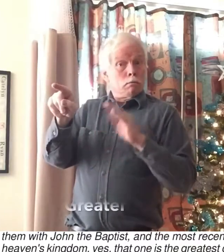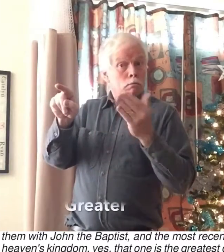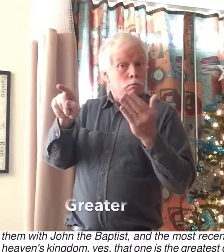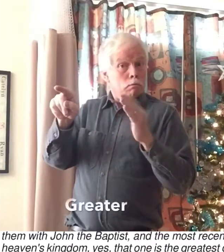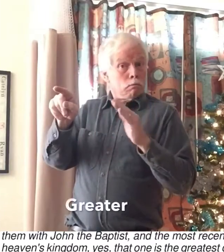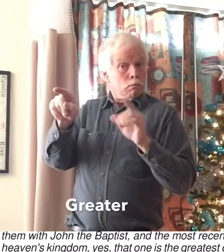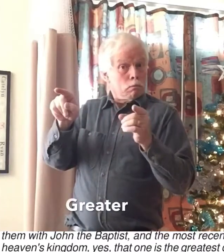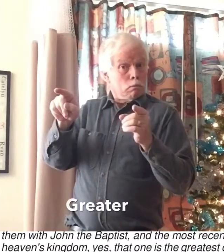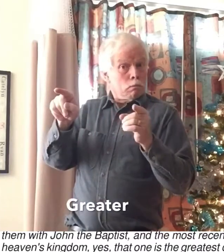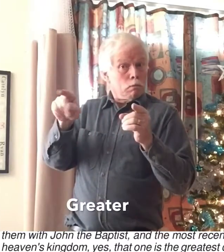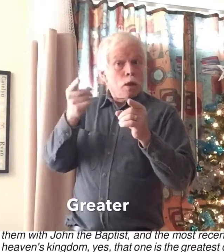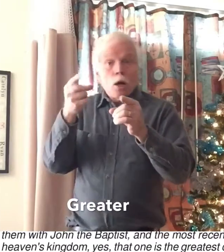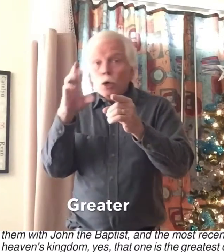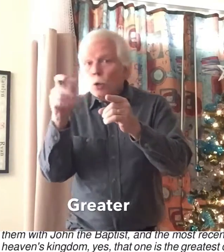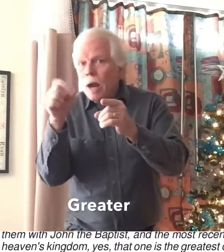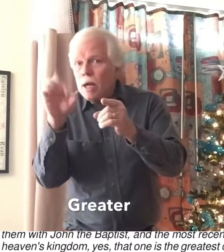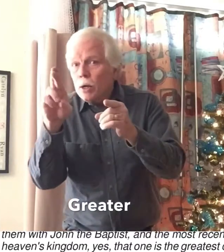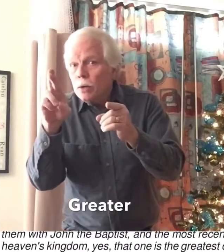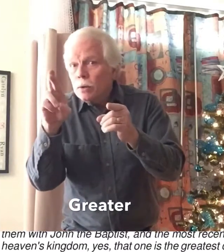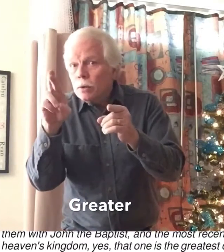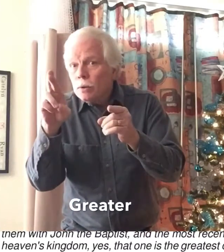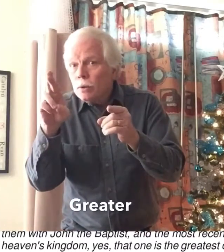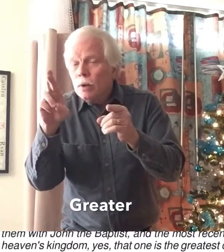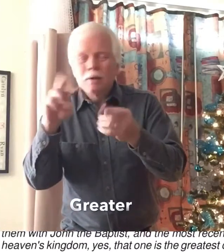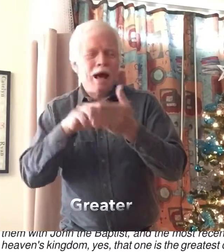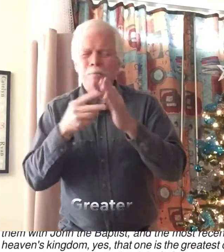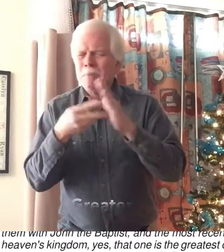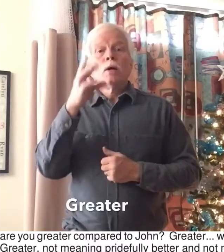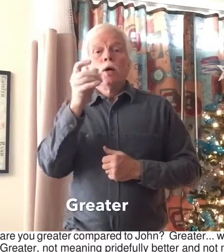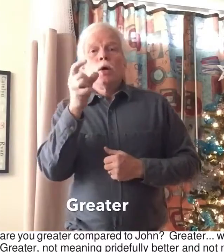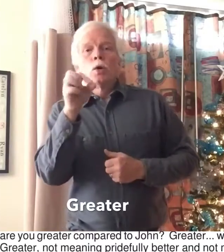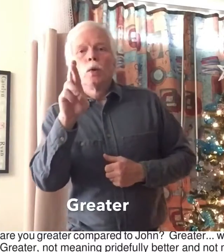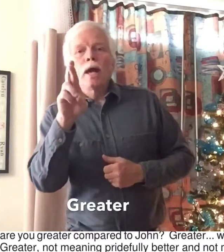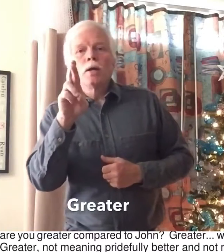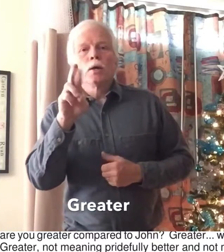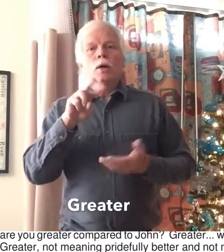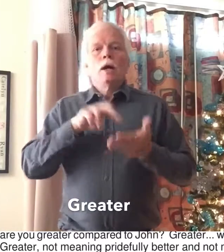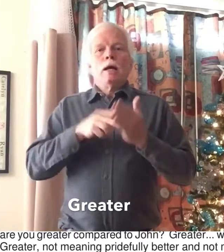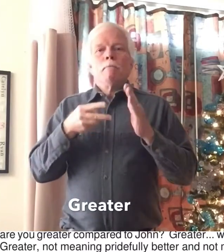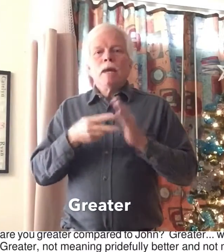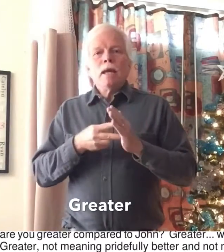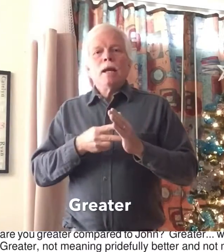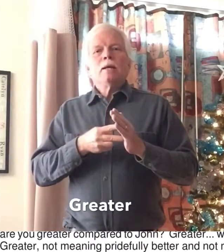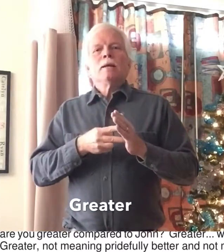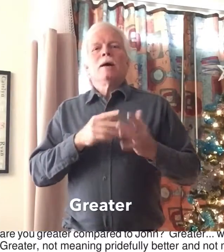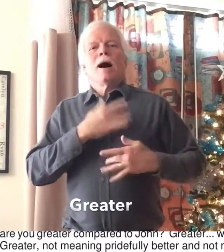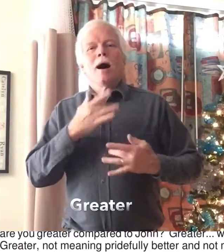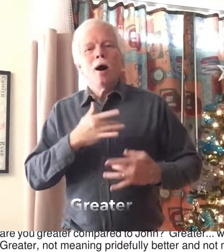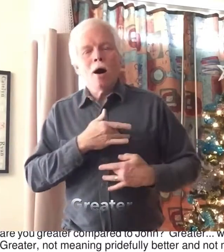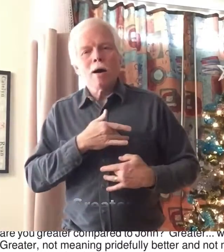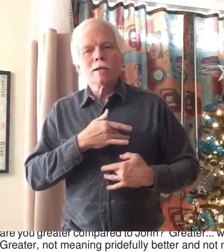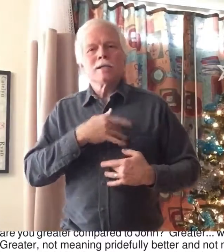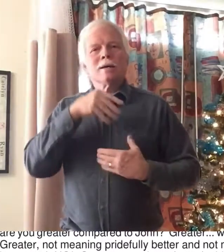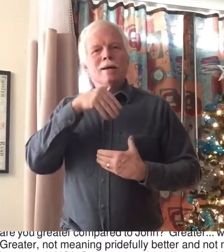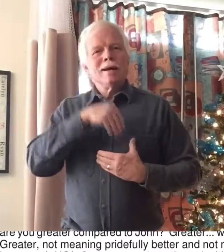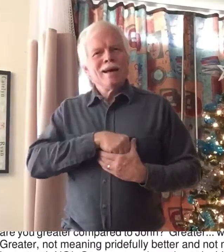compare them with John the Baptist, and the most recent one that enters